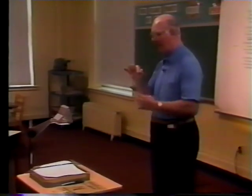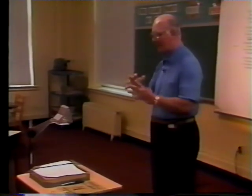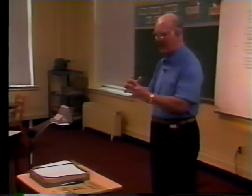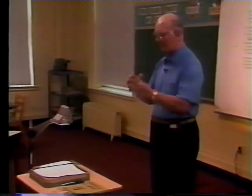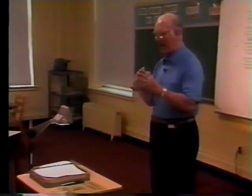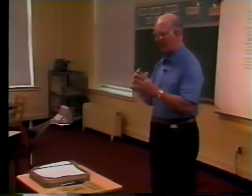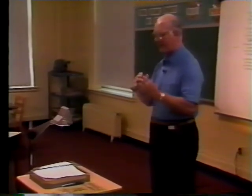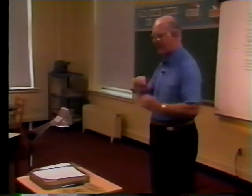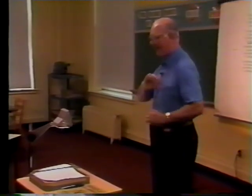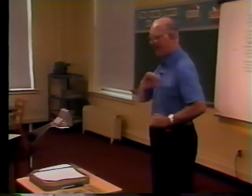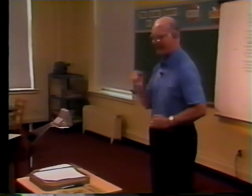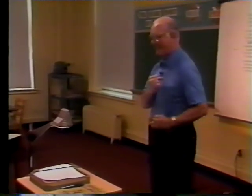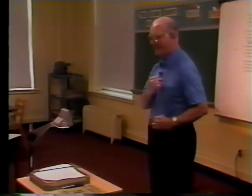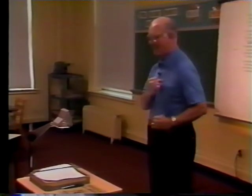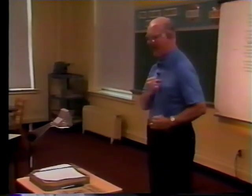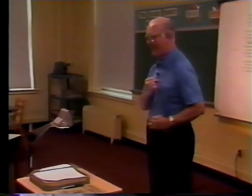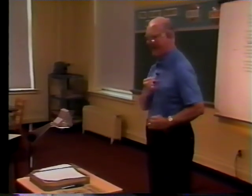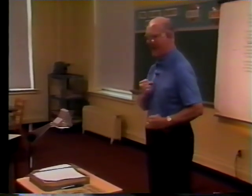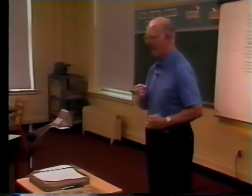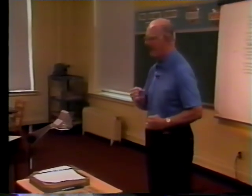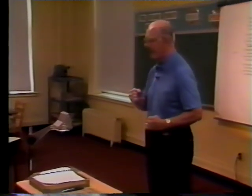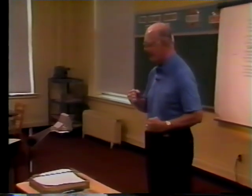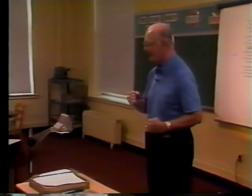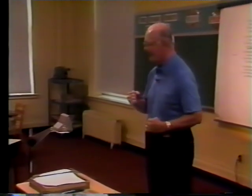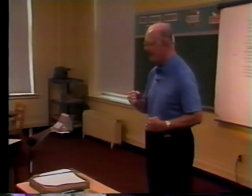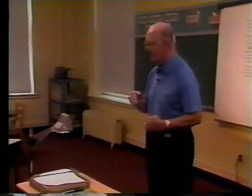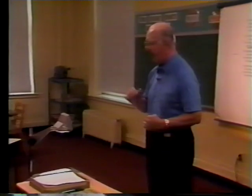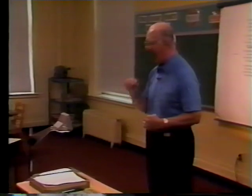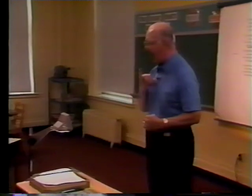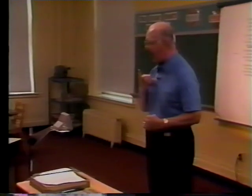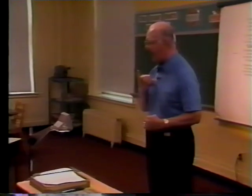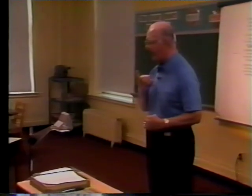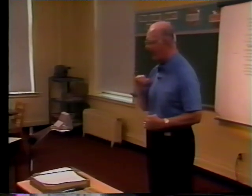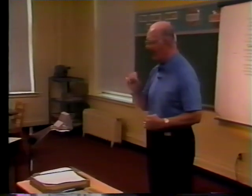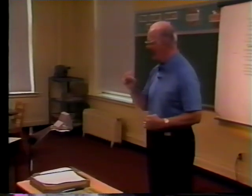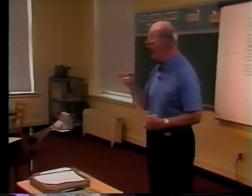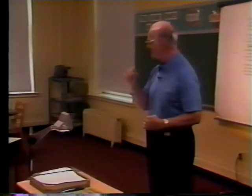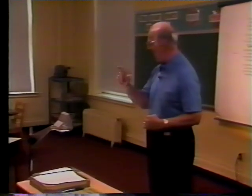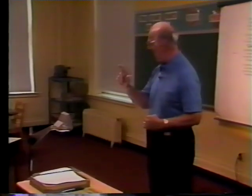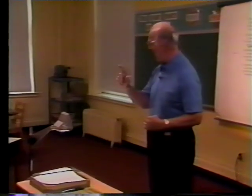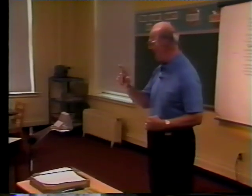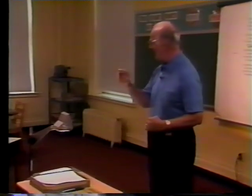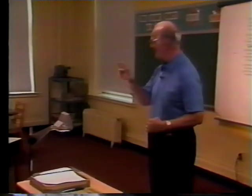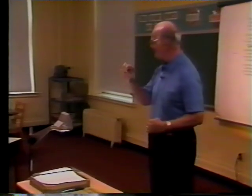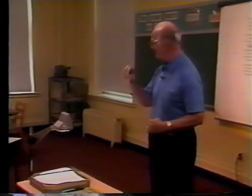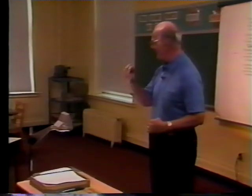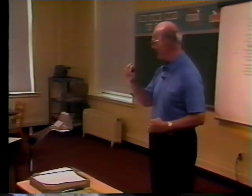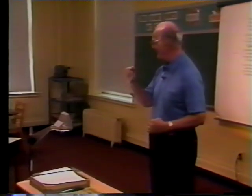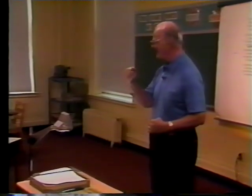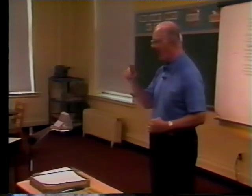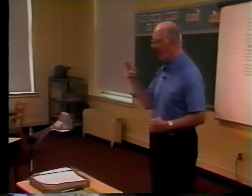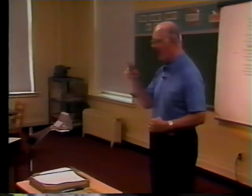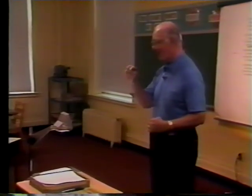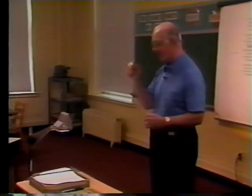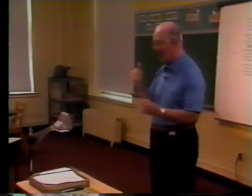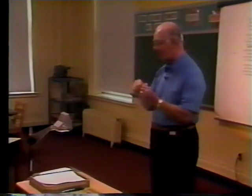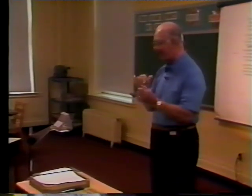the American military. I shall return. Remember